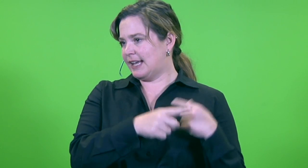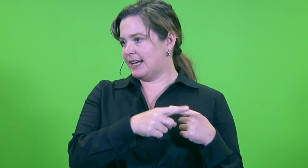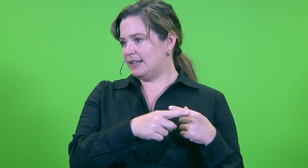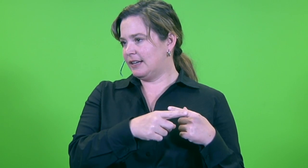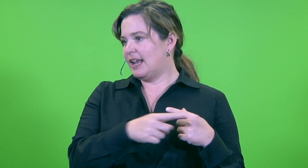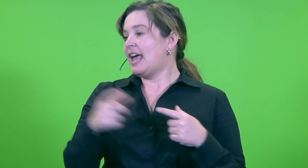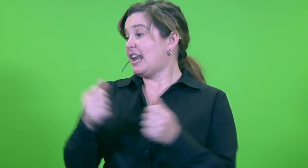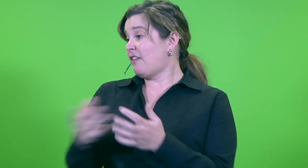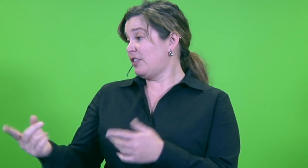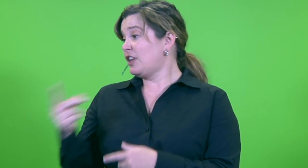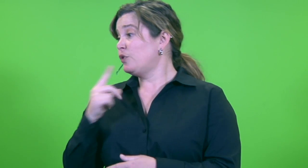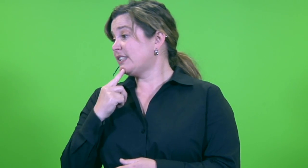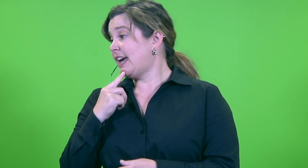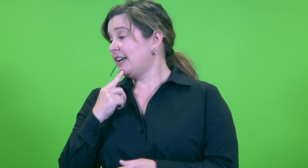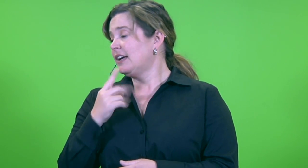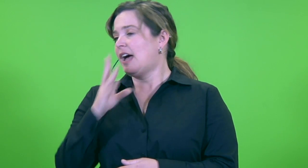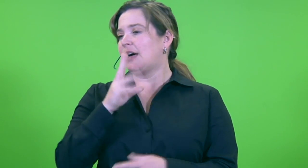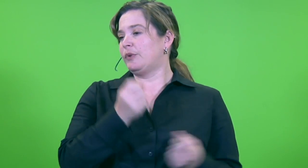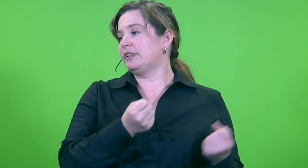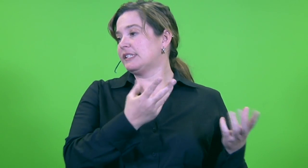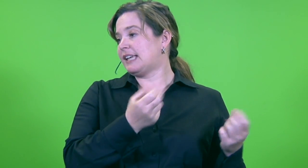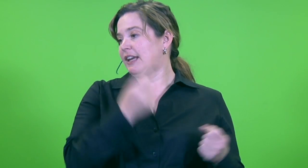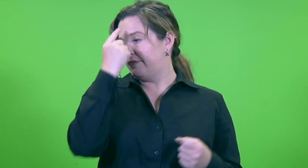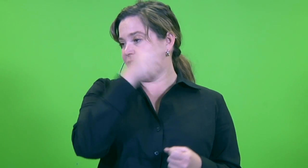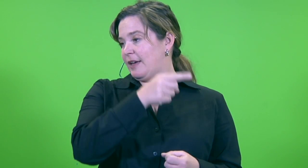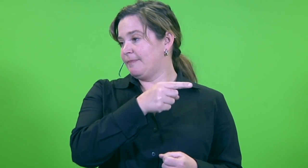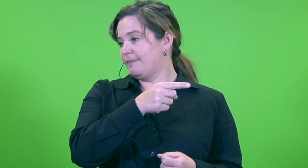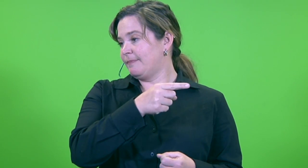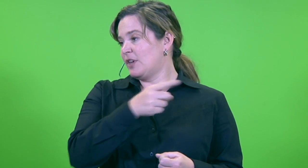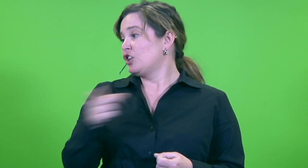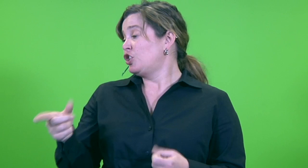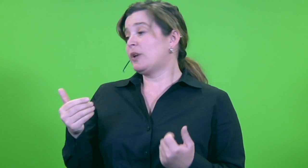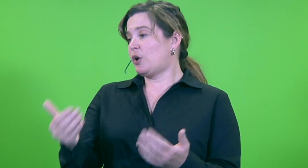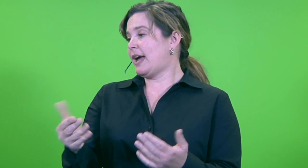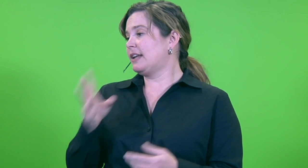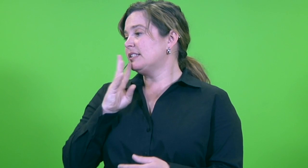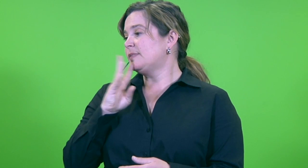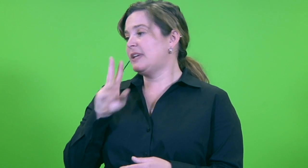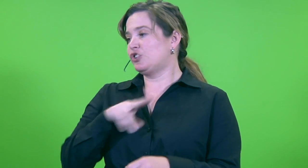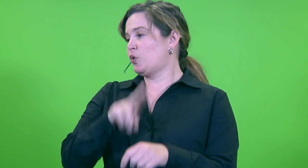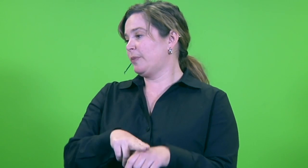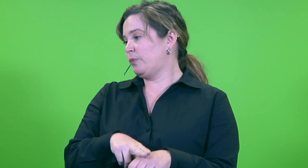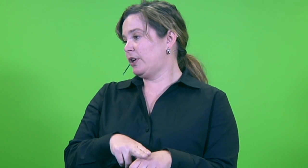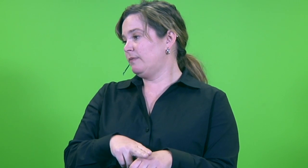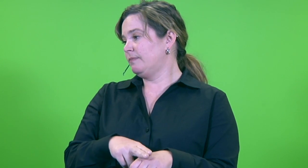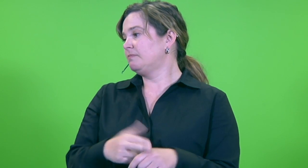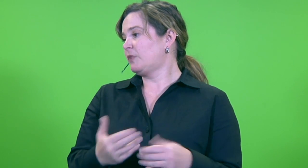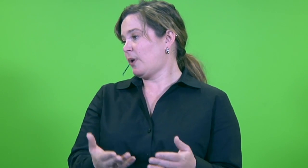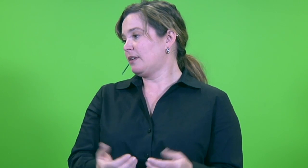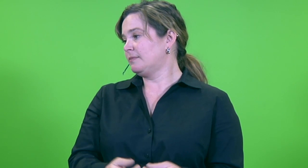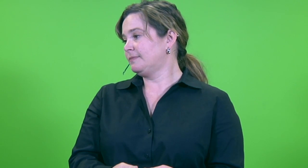they sign, and everything you say, I will sign for them. You can go ahead and speak as you normally would.